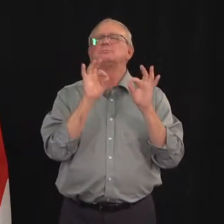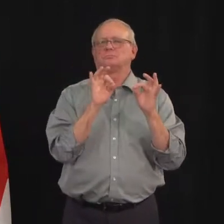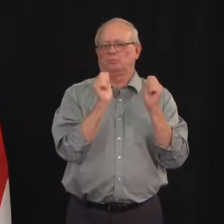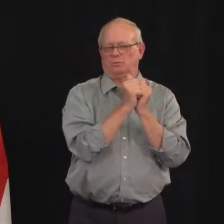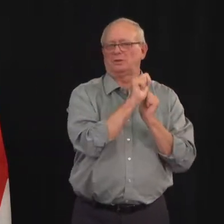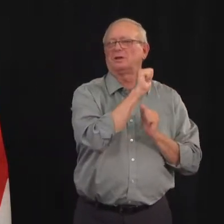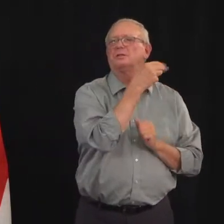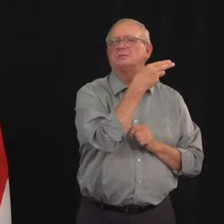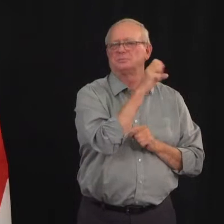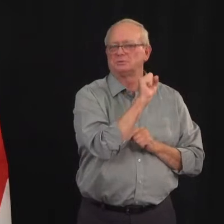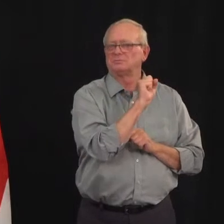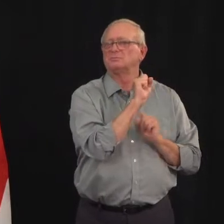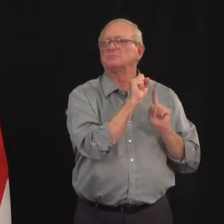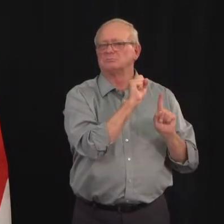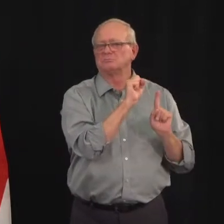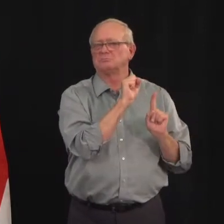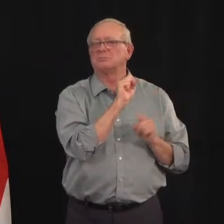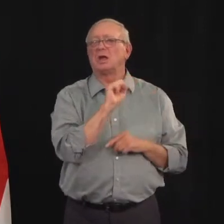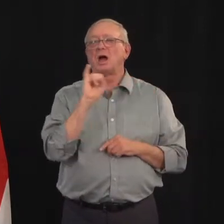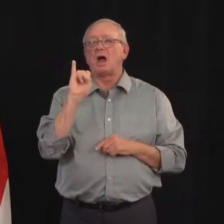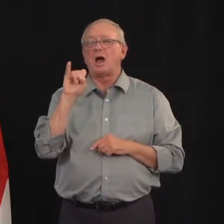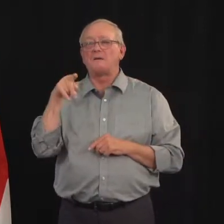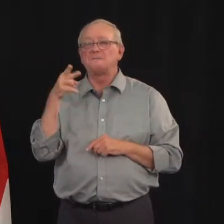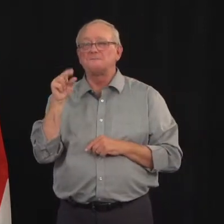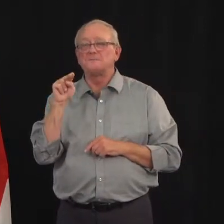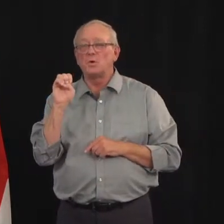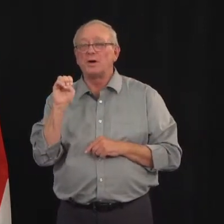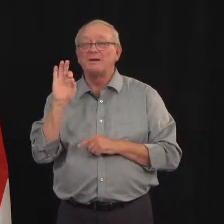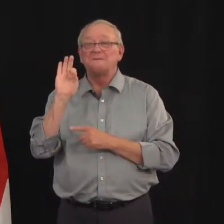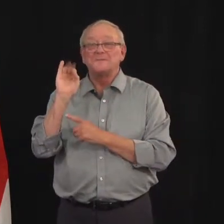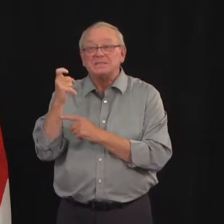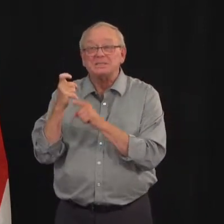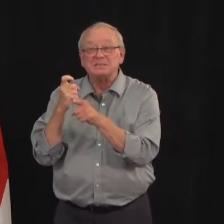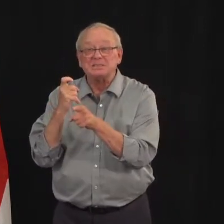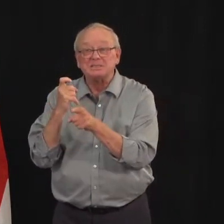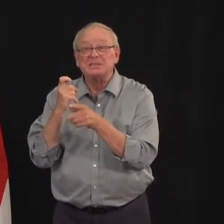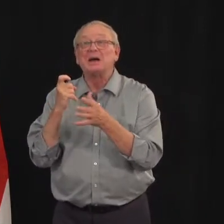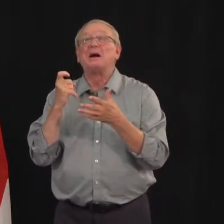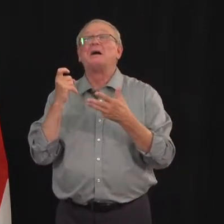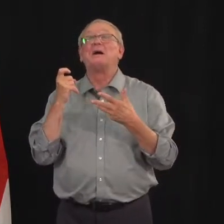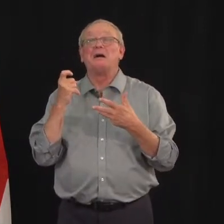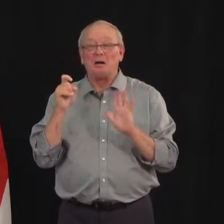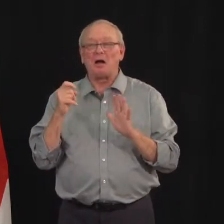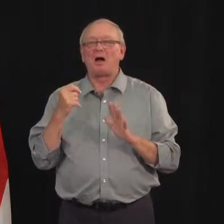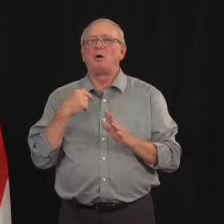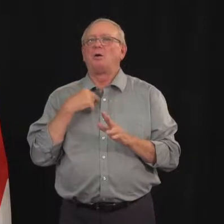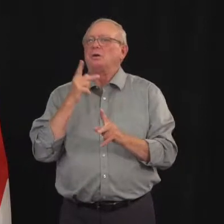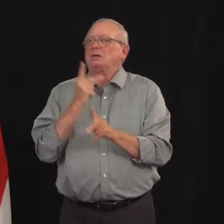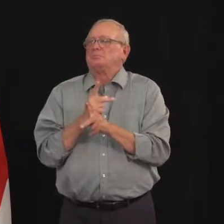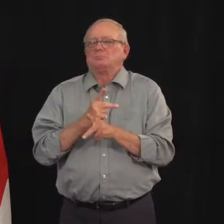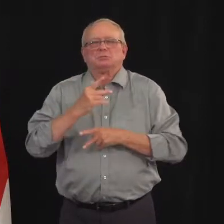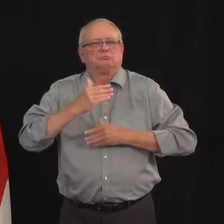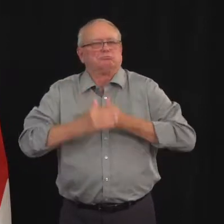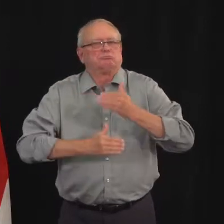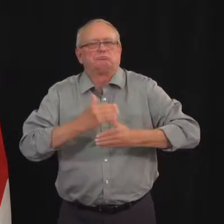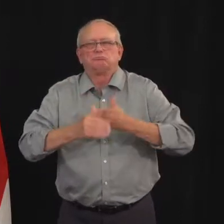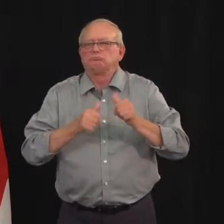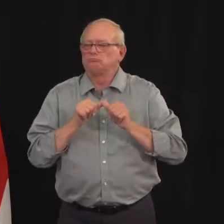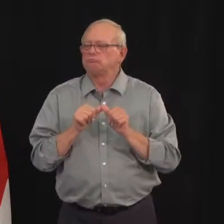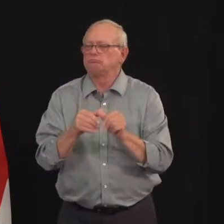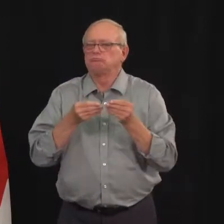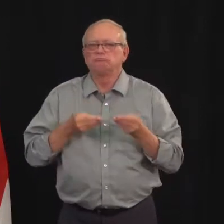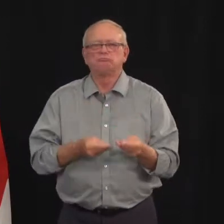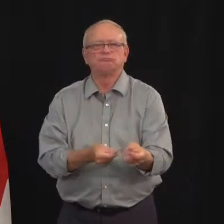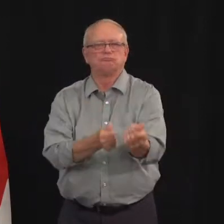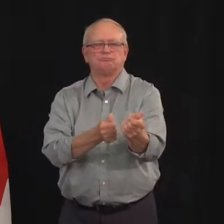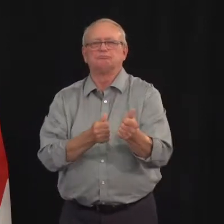with respect to having it function in the background for iPhones, that would be a very efficient way of enabling